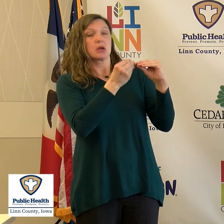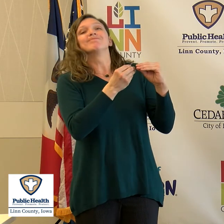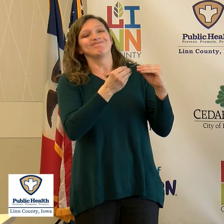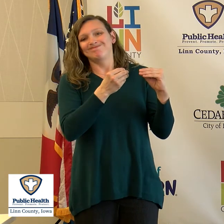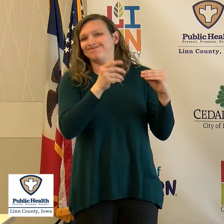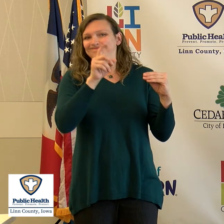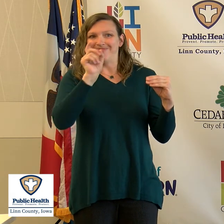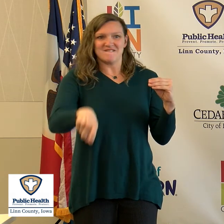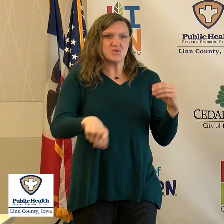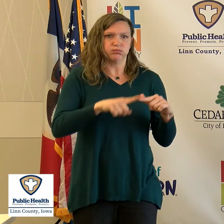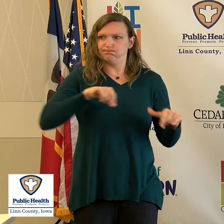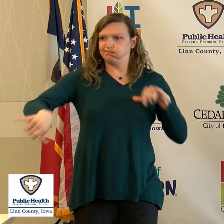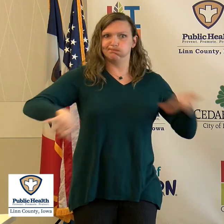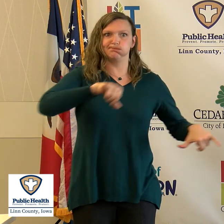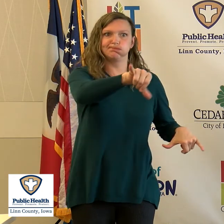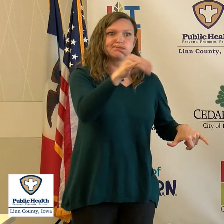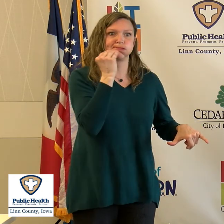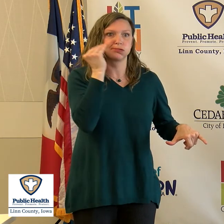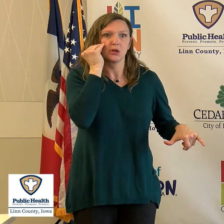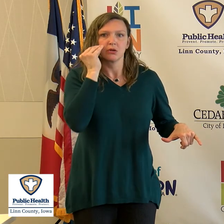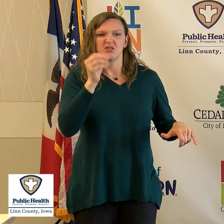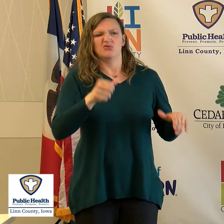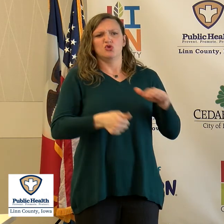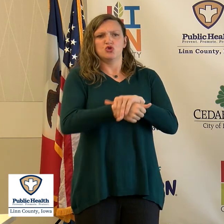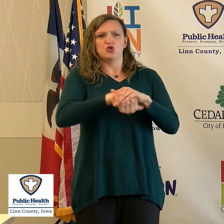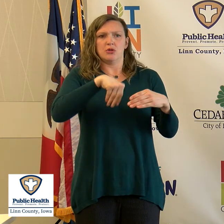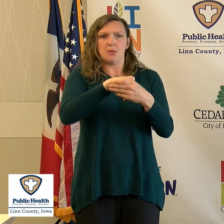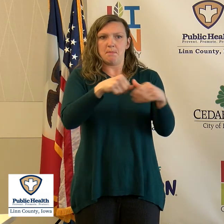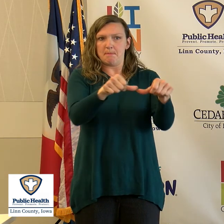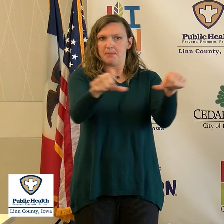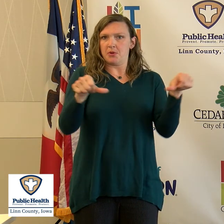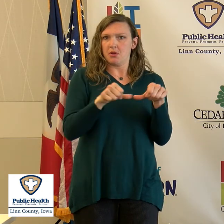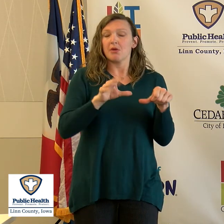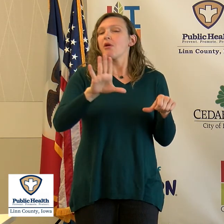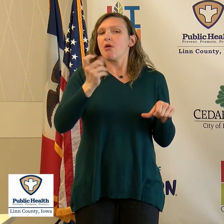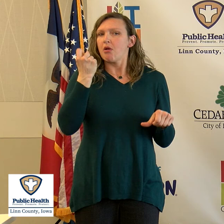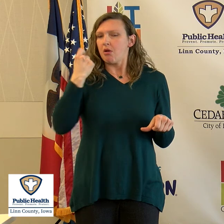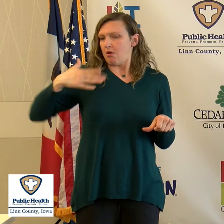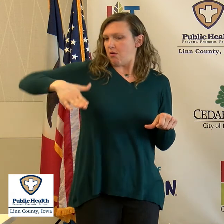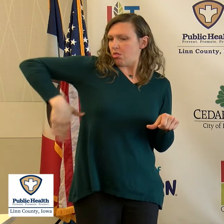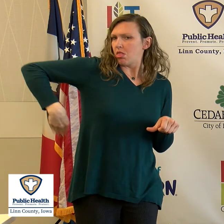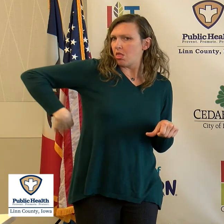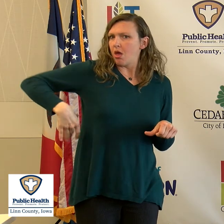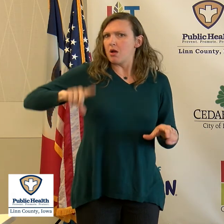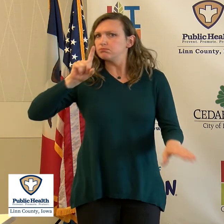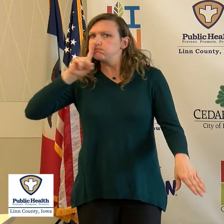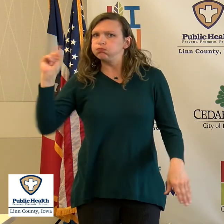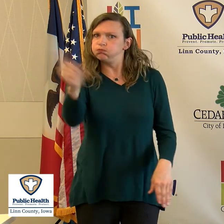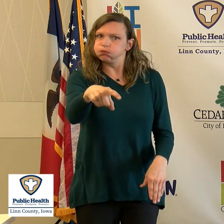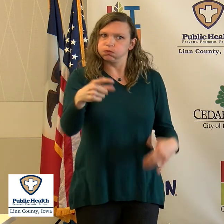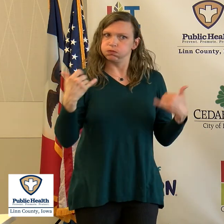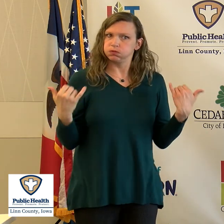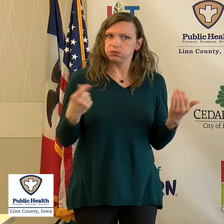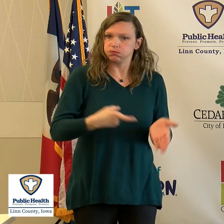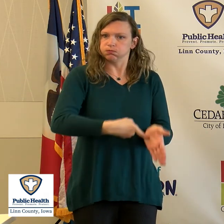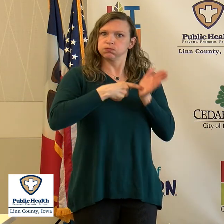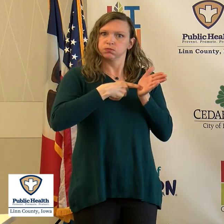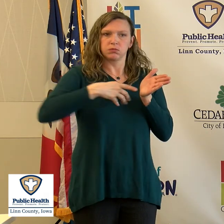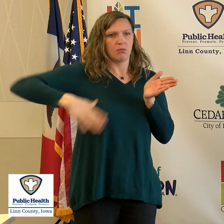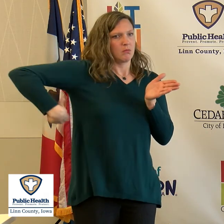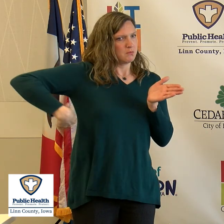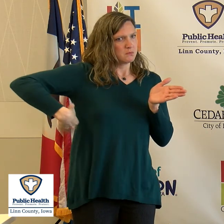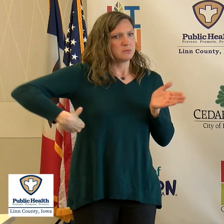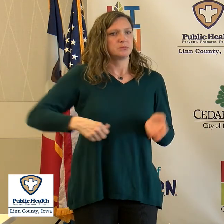However, today no shelter-in-place order has been given by the governor. She has provided the following